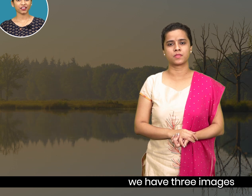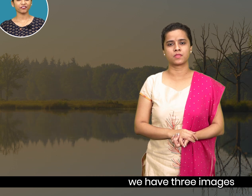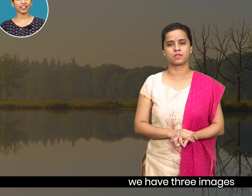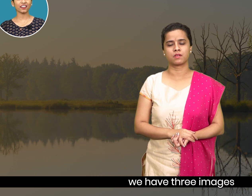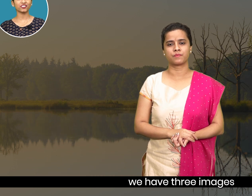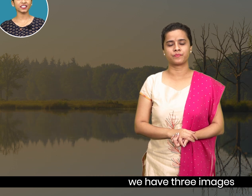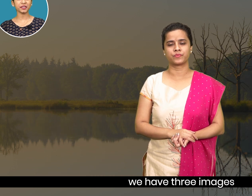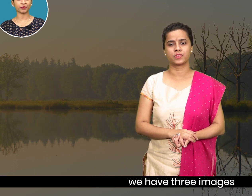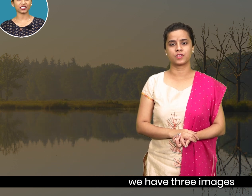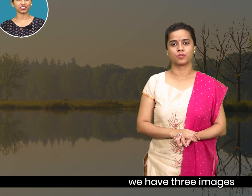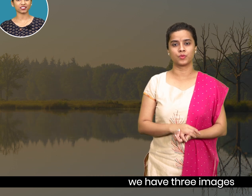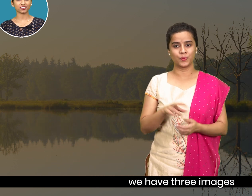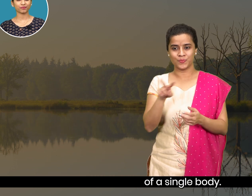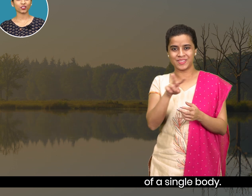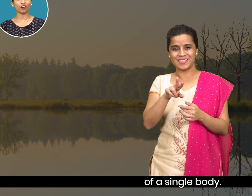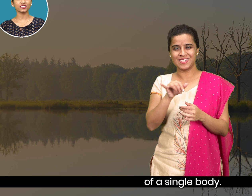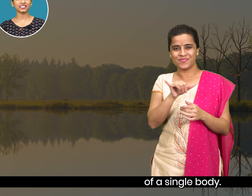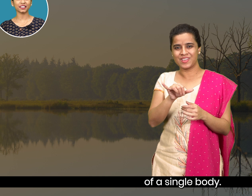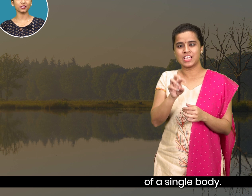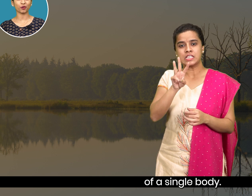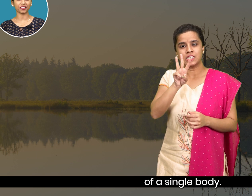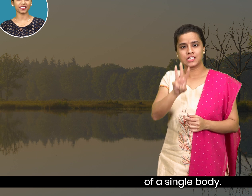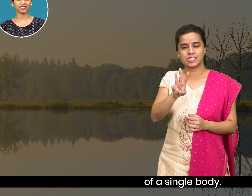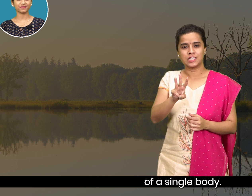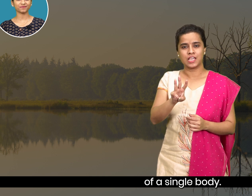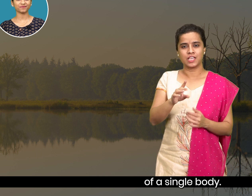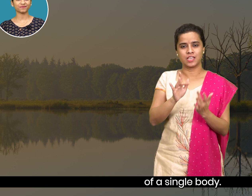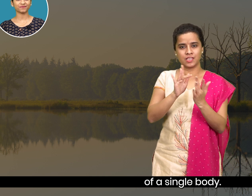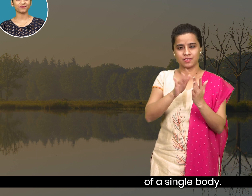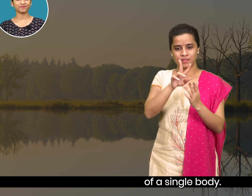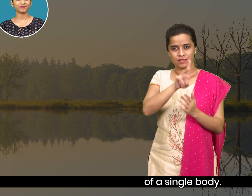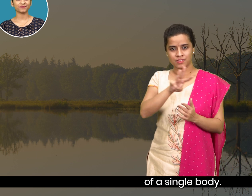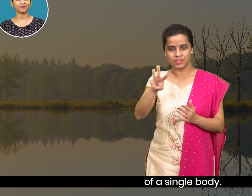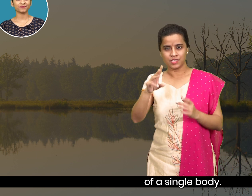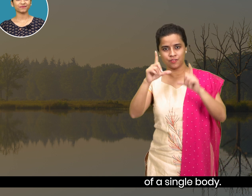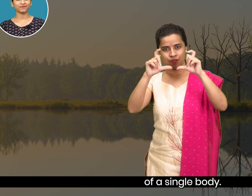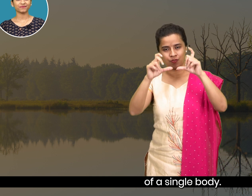Thus, we have 3 images of a single body.